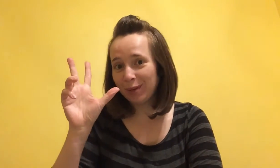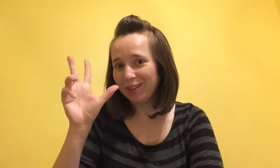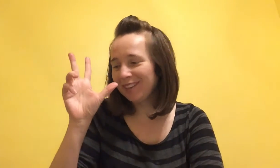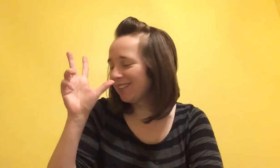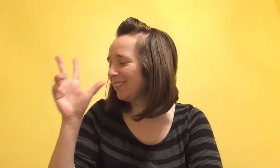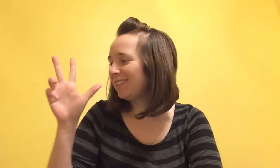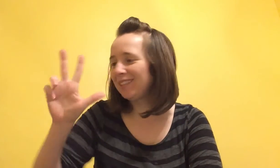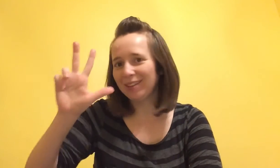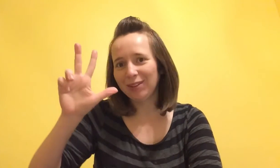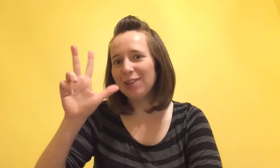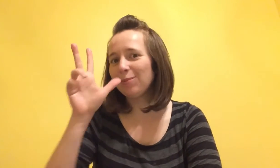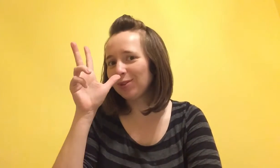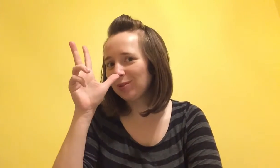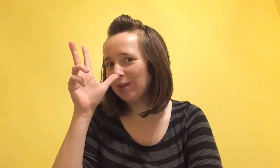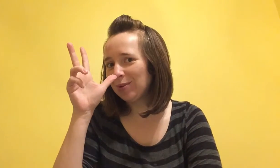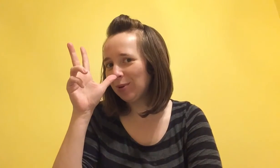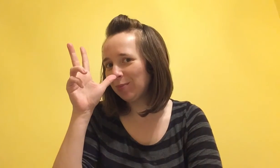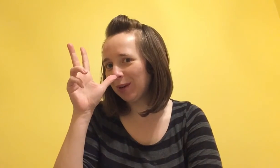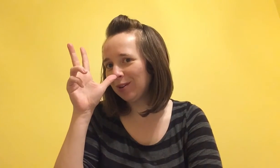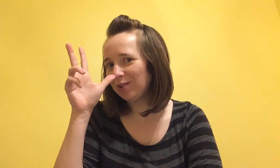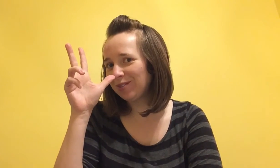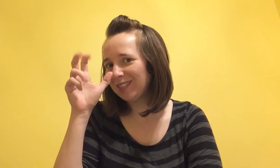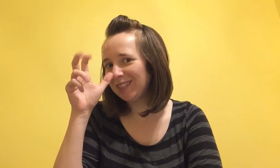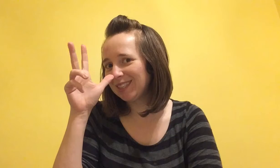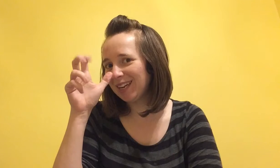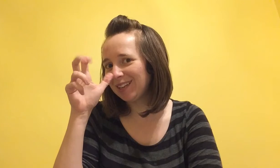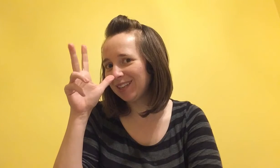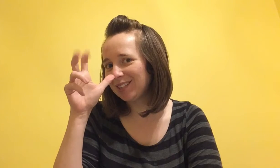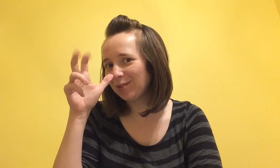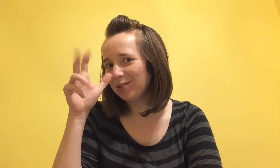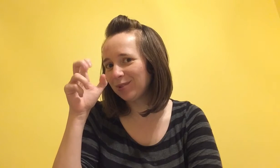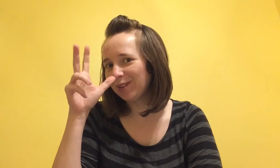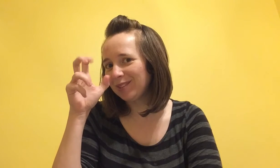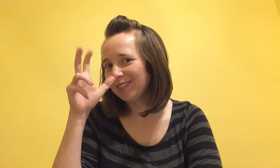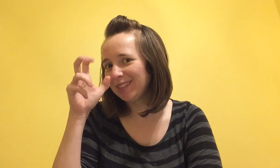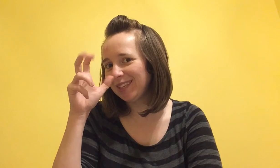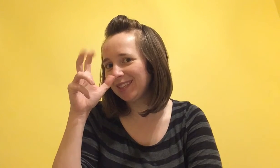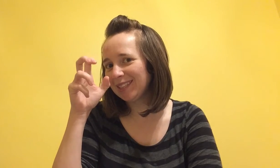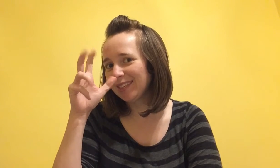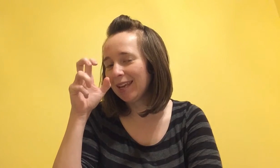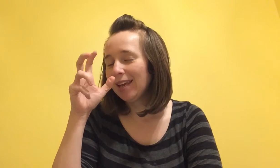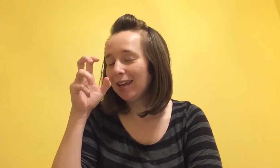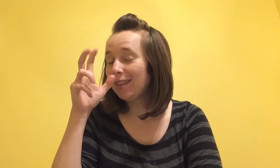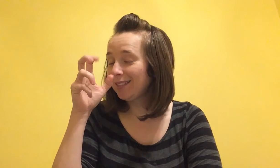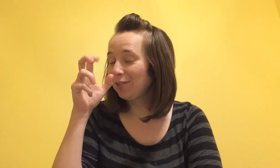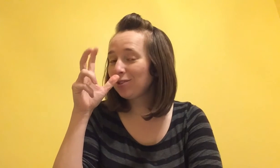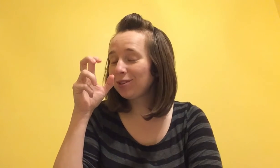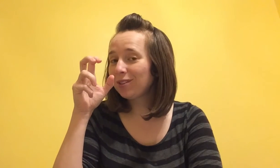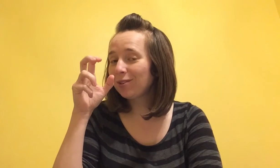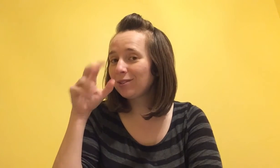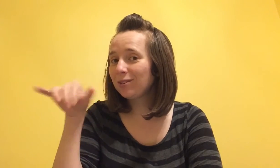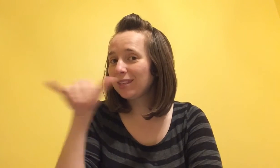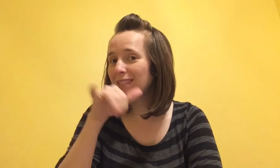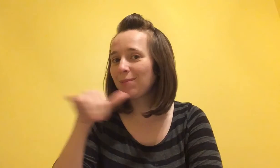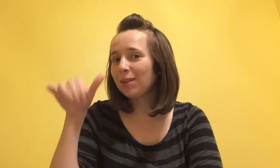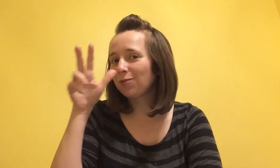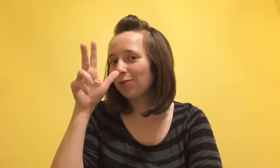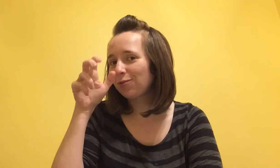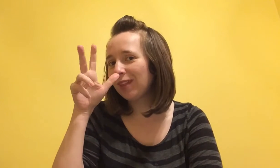bug. You have like a number 3, and we put it by your nose and you just kind of like scrunch around like this. And that's actually also the same thing for